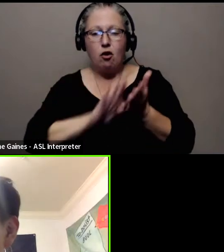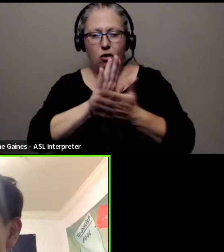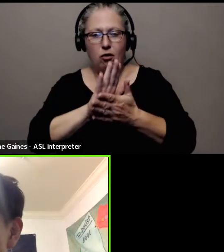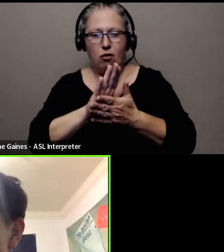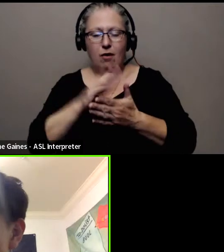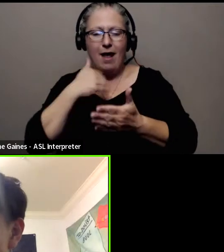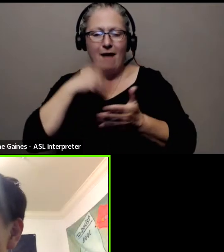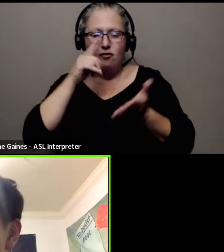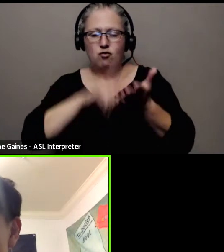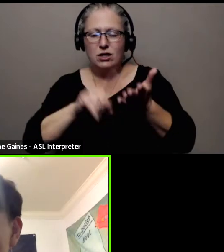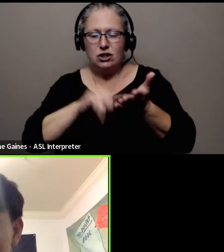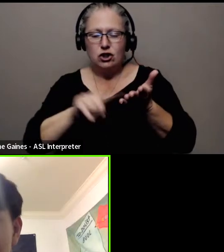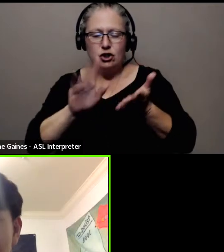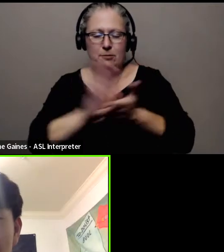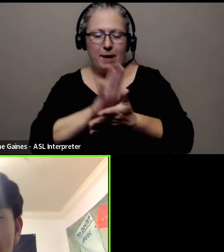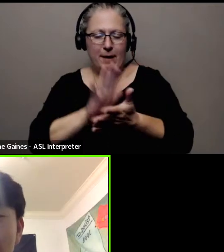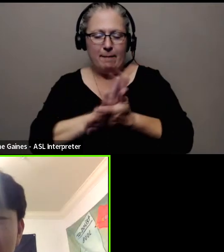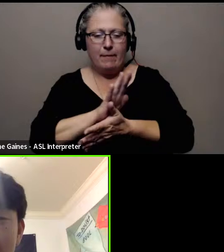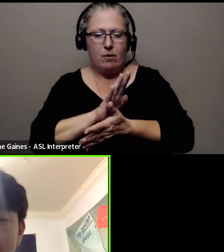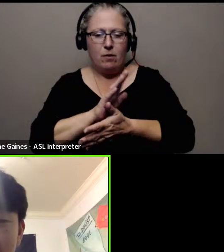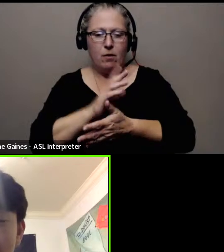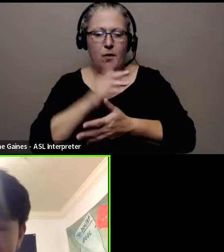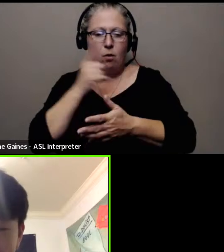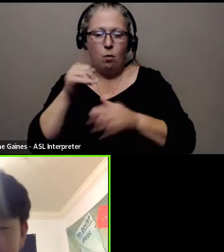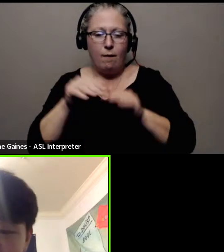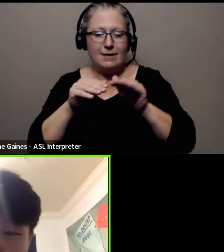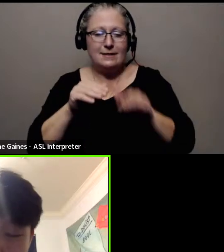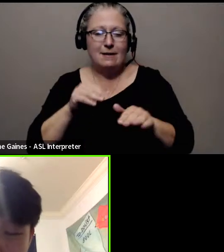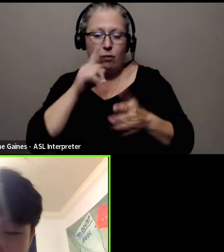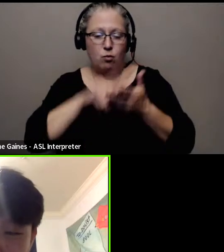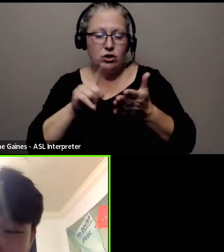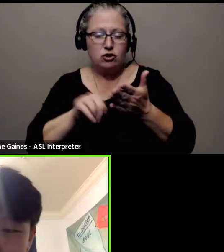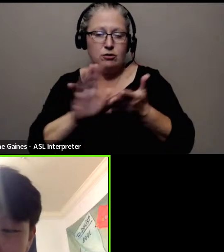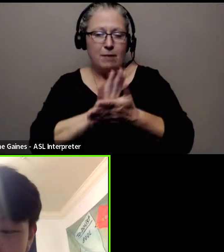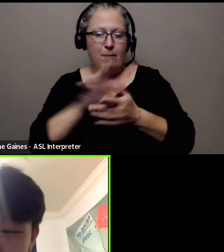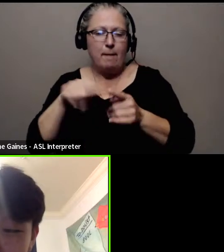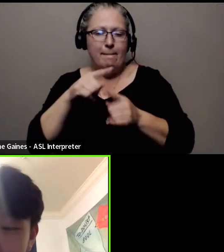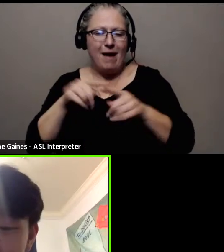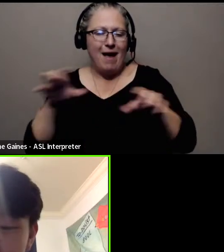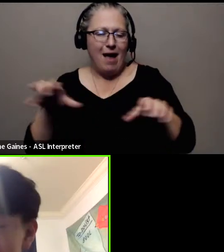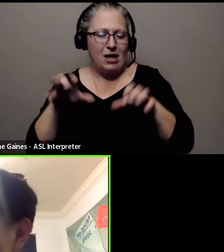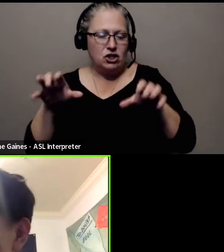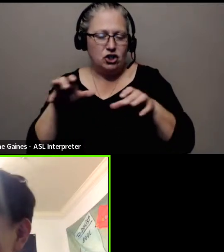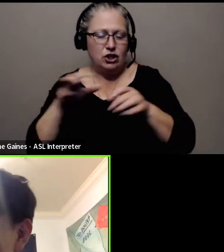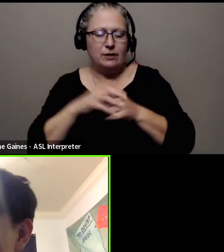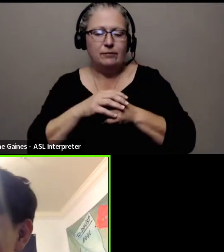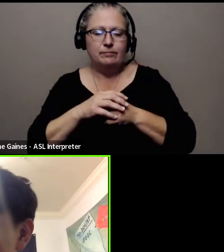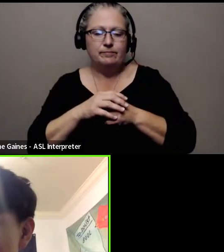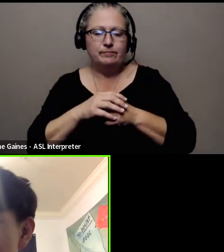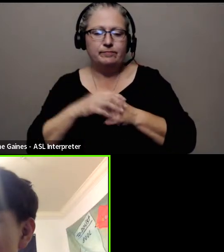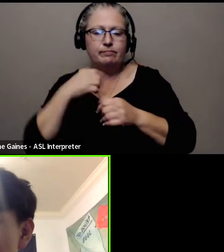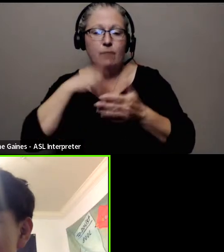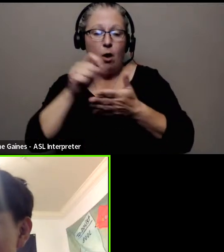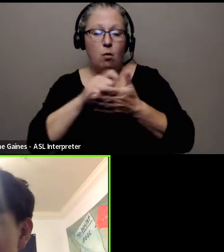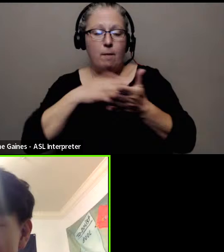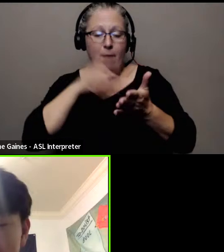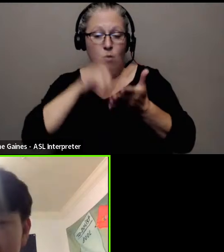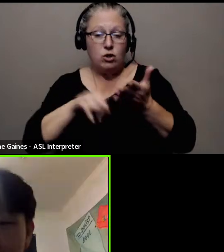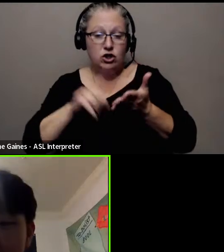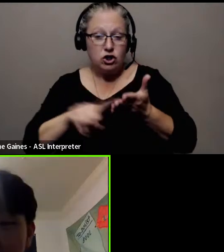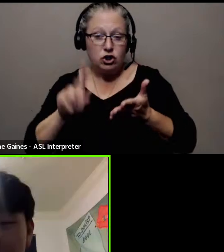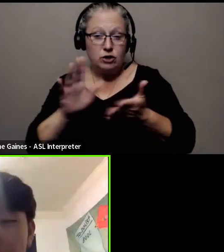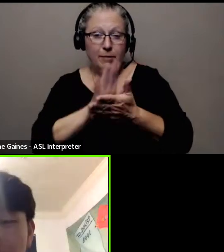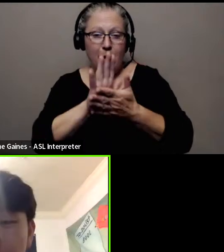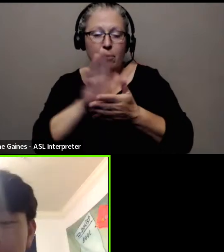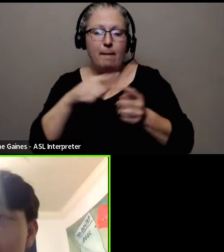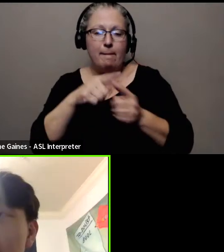research paper, and one step of the research paper is about action. And I wrote my research paper on like